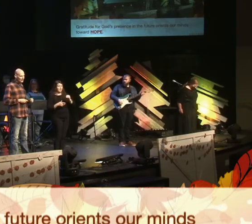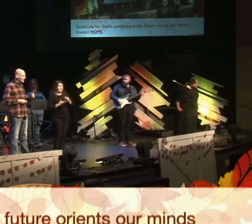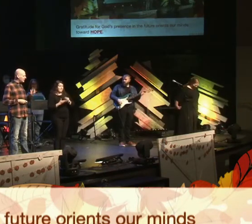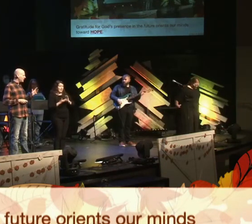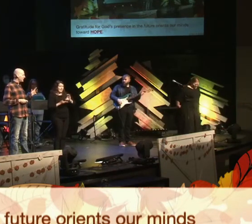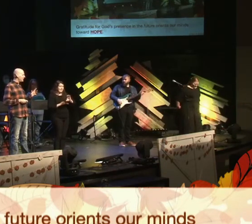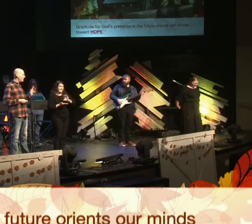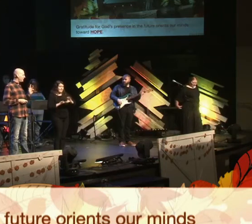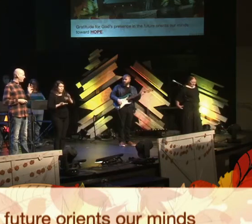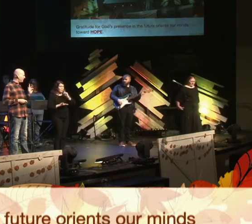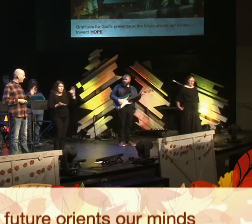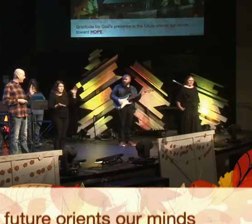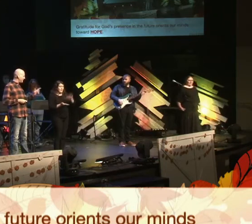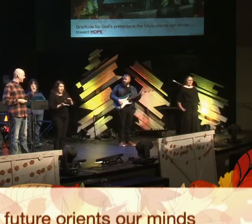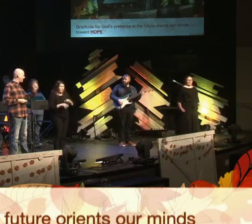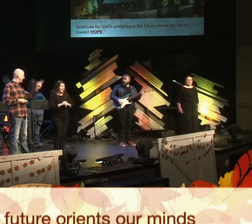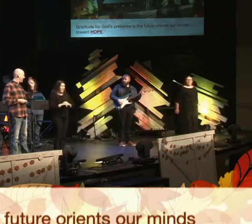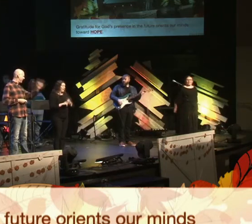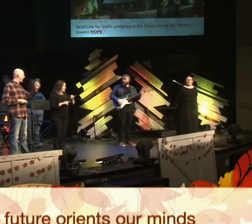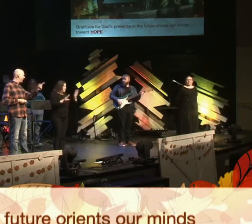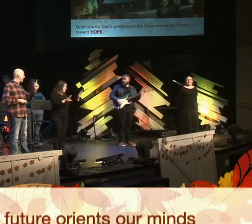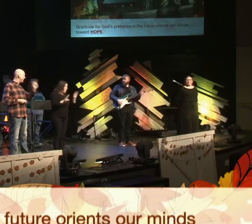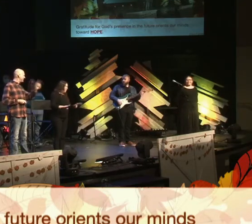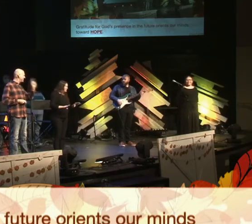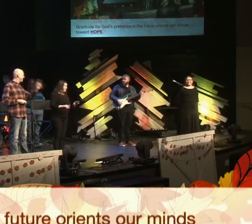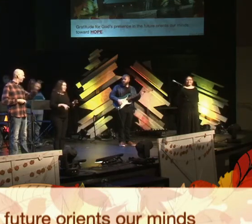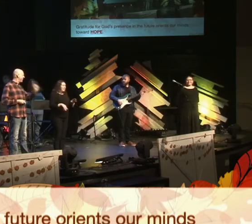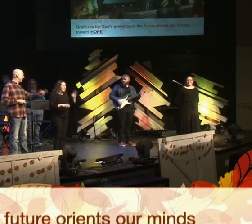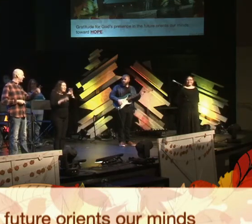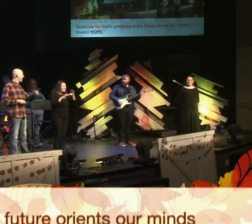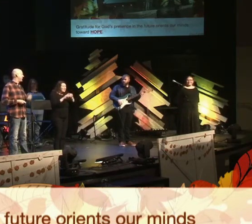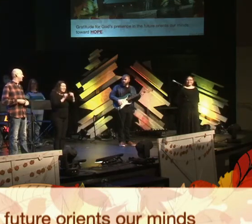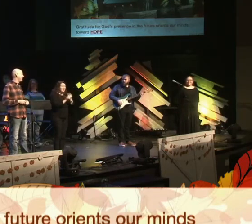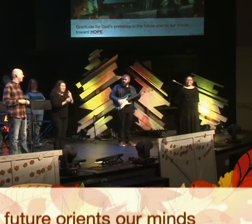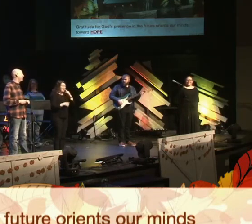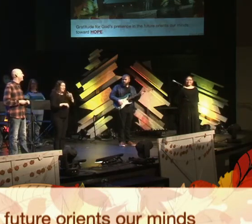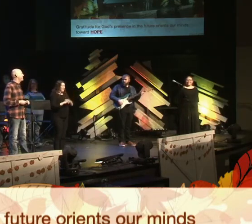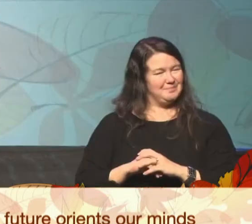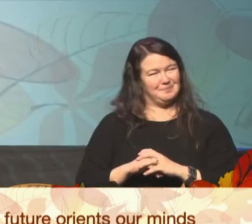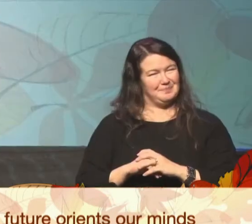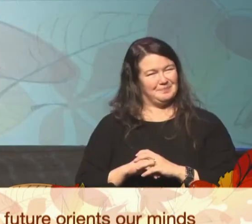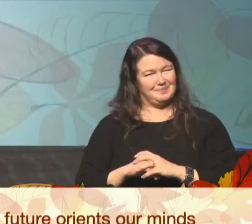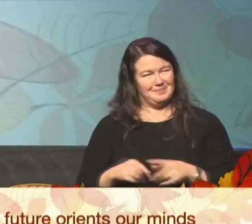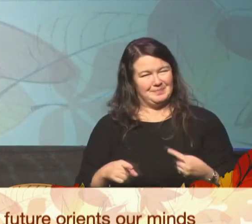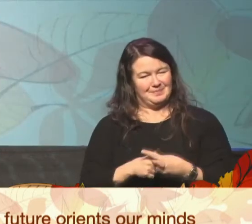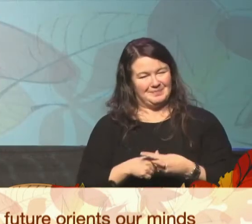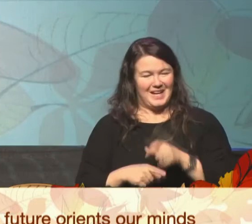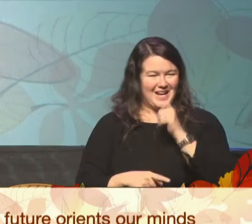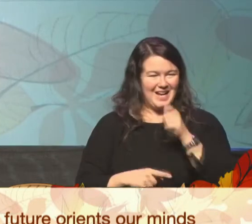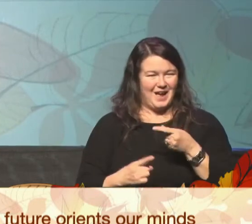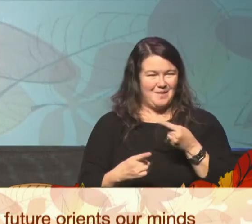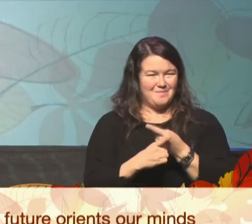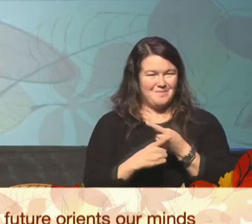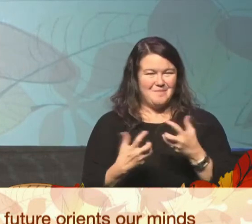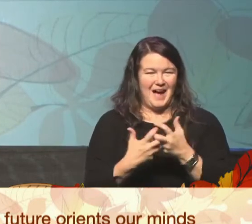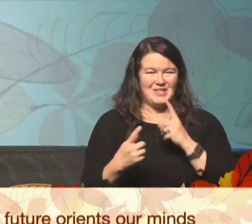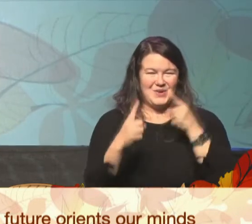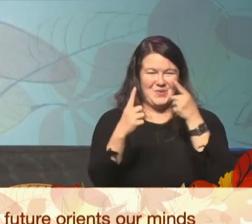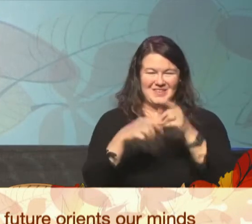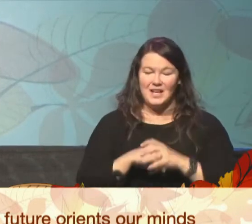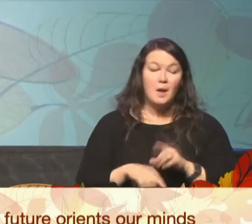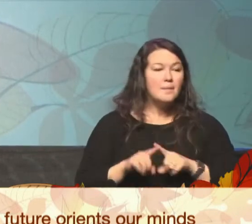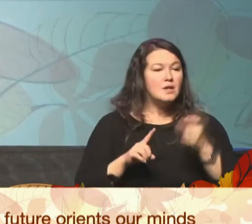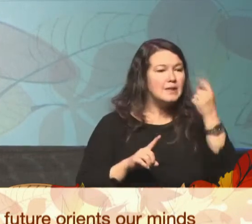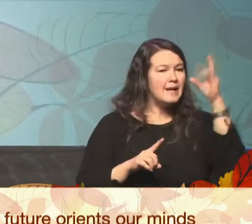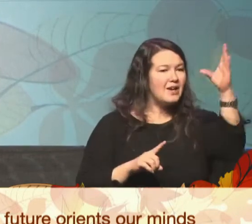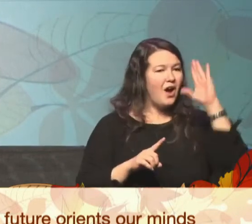I don't know that the search team would have thought, this is the right guy. This is the right guy, you know. But God's with us. God's with us.